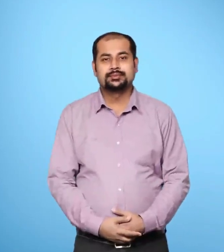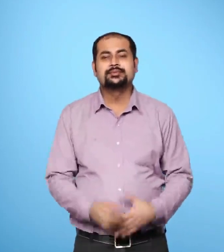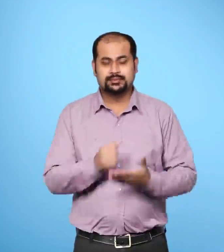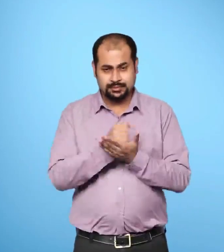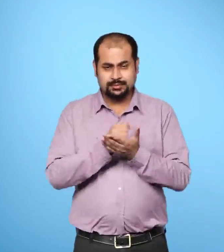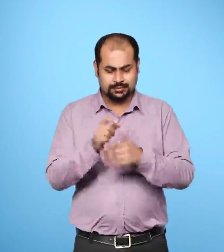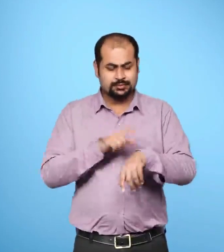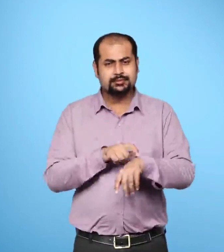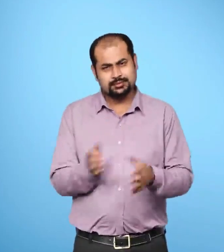Practice time.